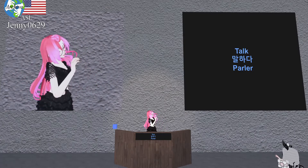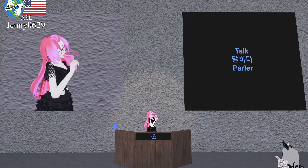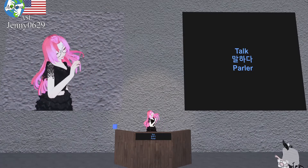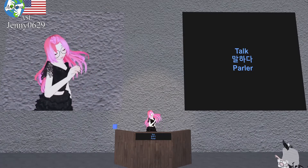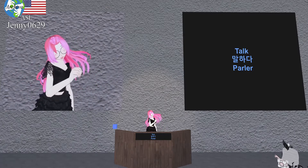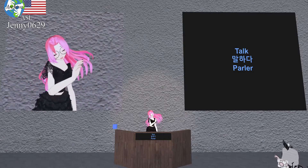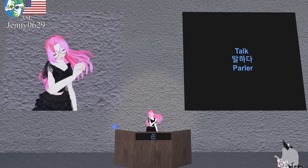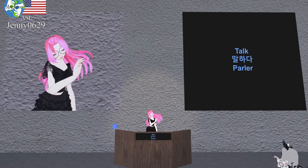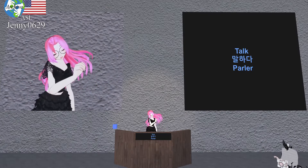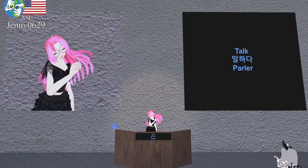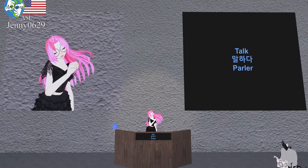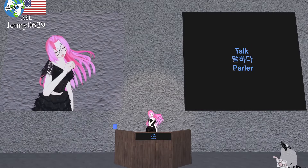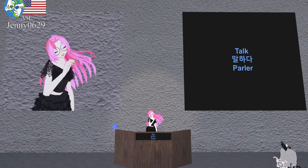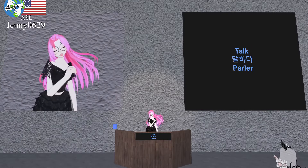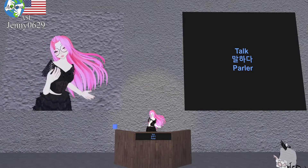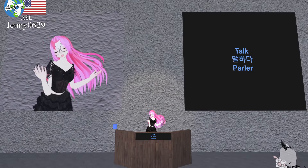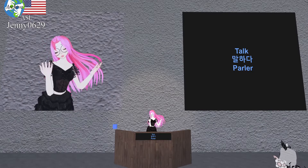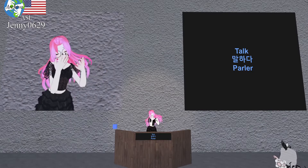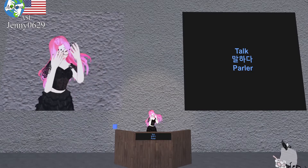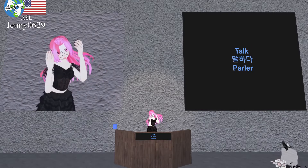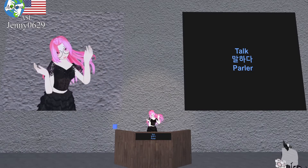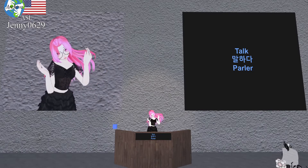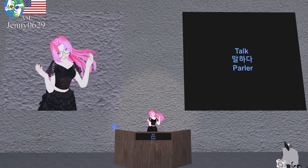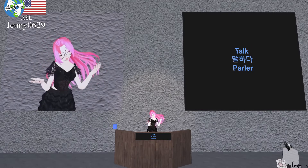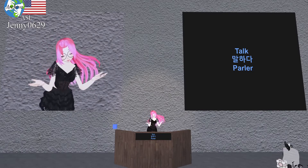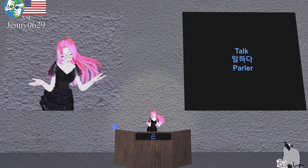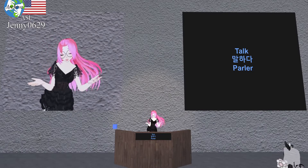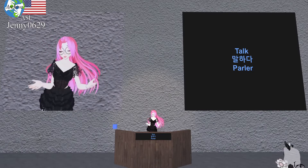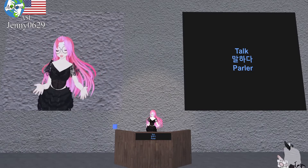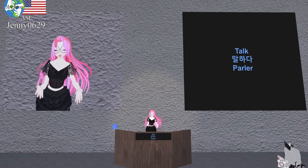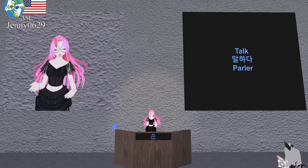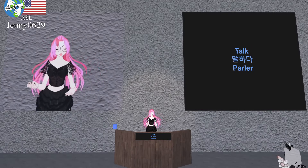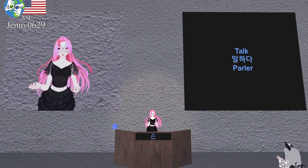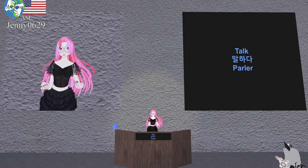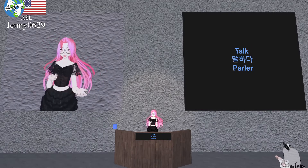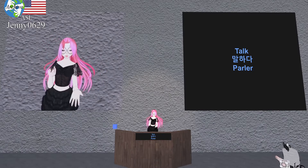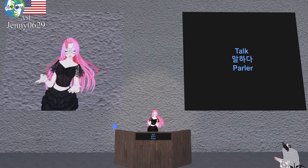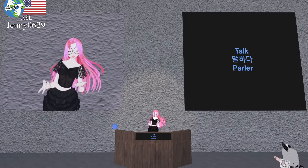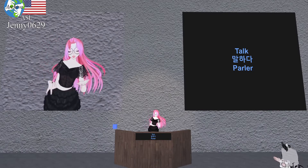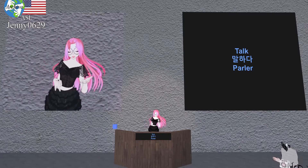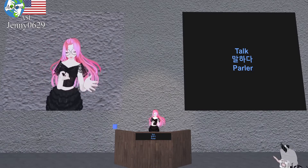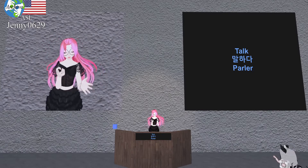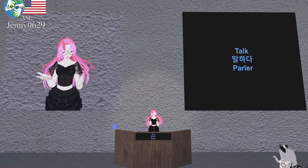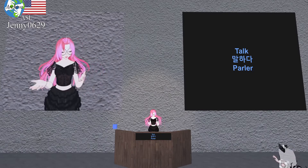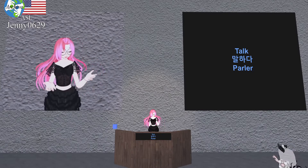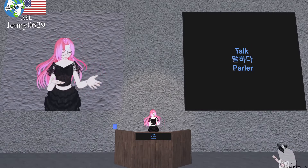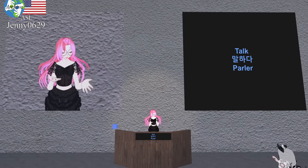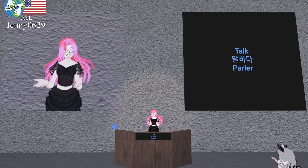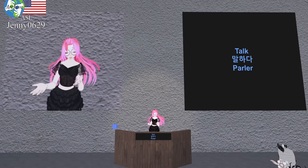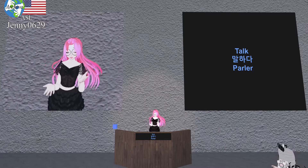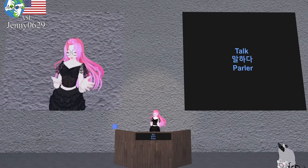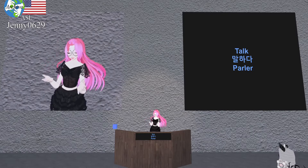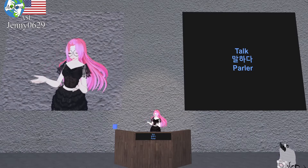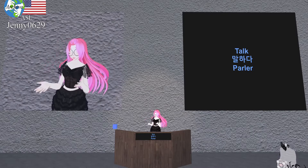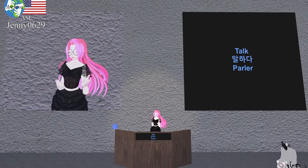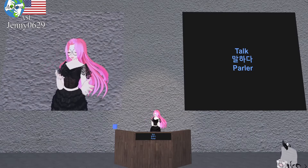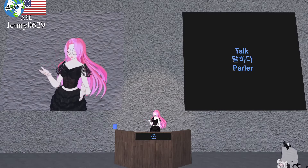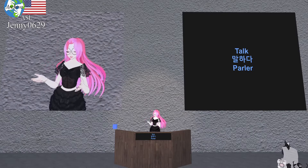up. Just like a mouth kind of opening and closing. That's kind of a VR way to do it. Another way you might see, this is